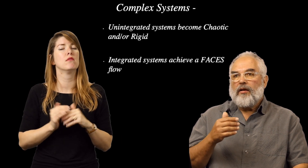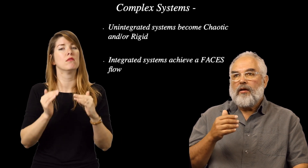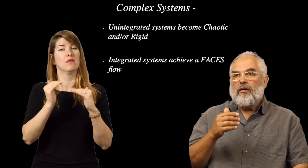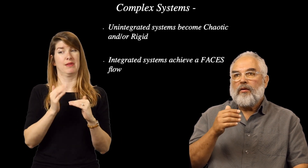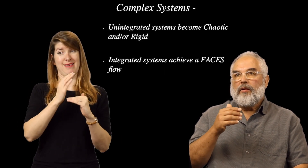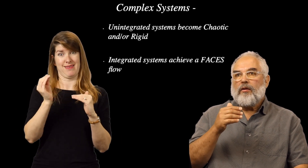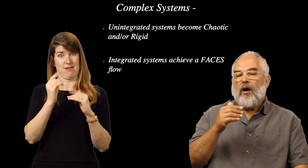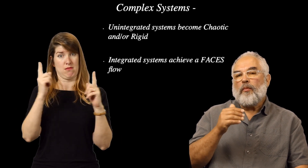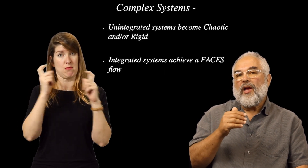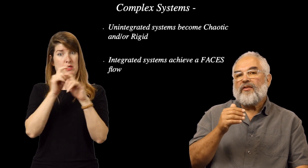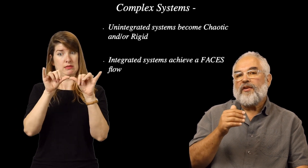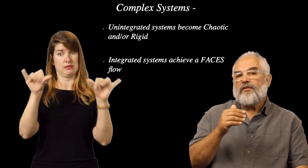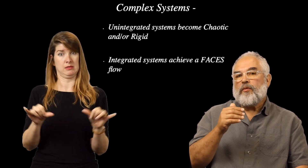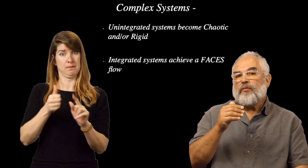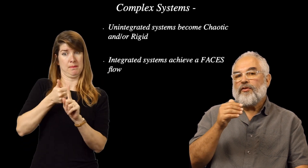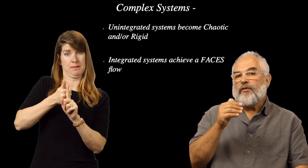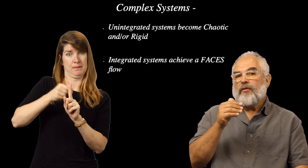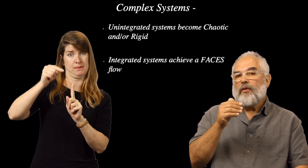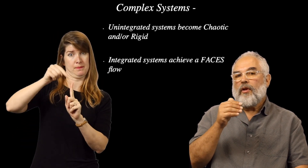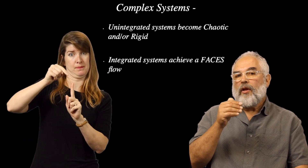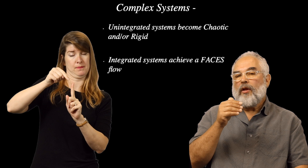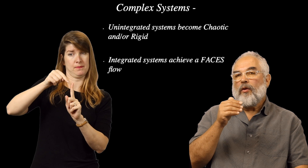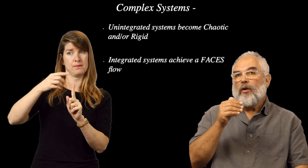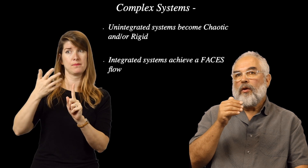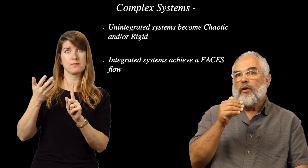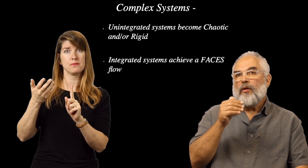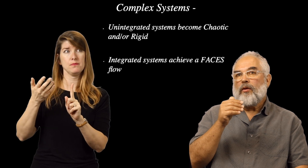and complex systems